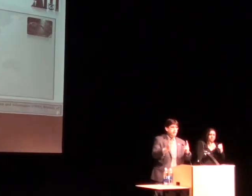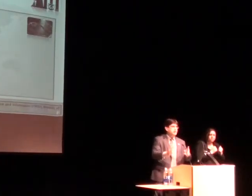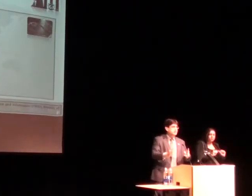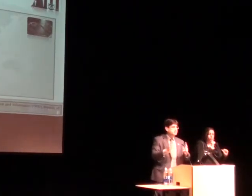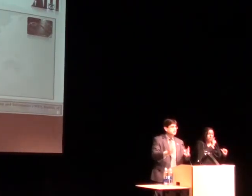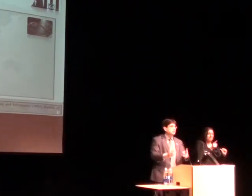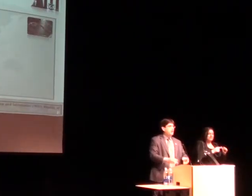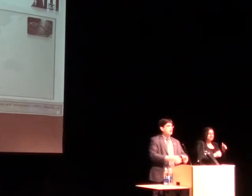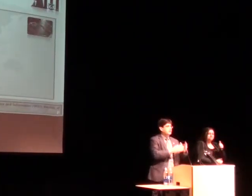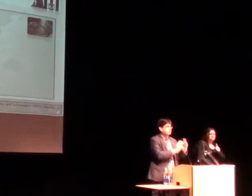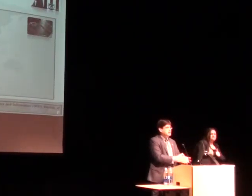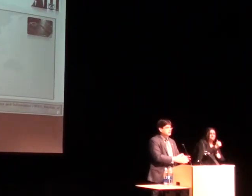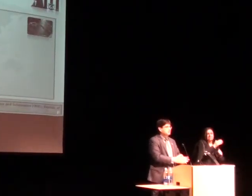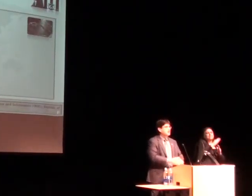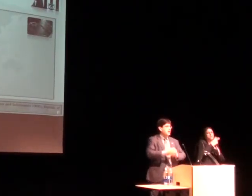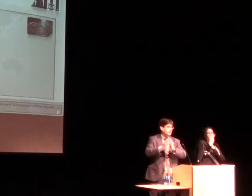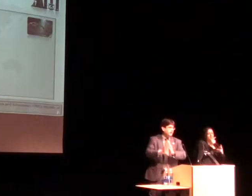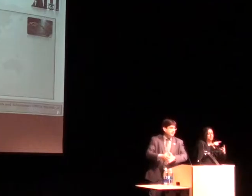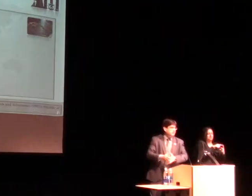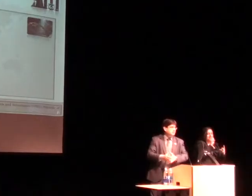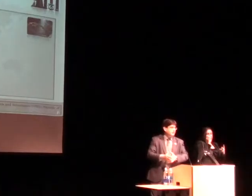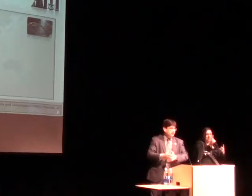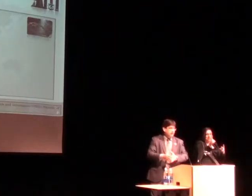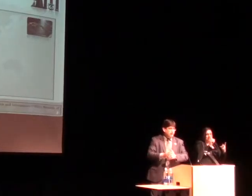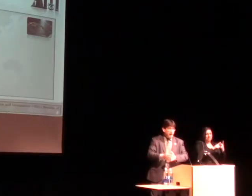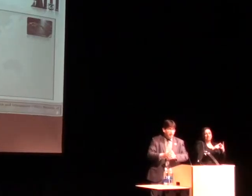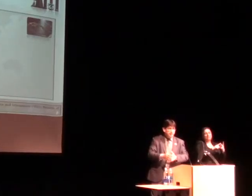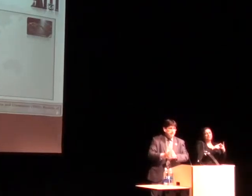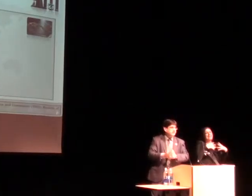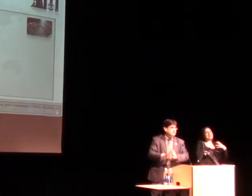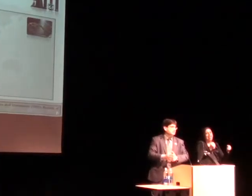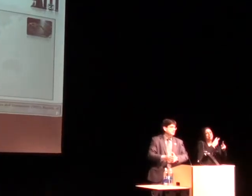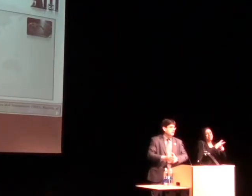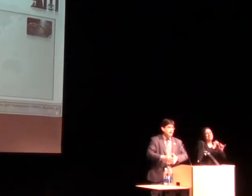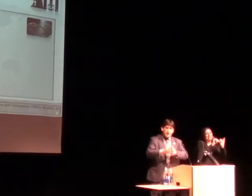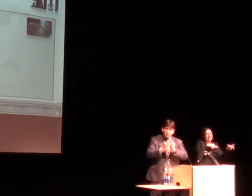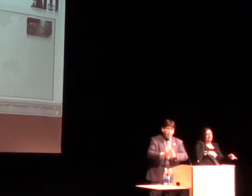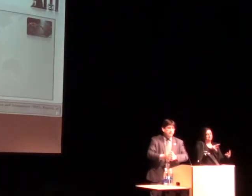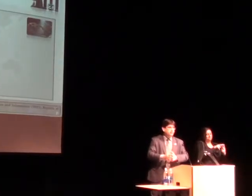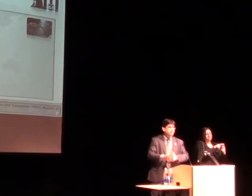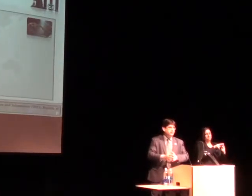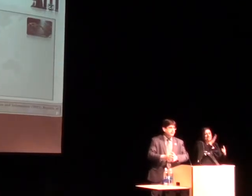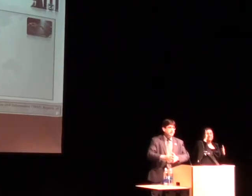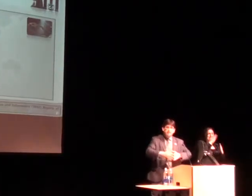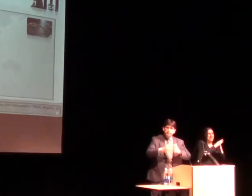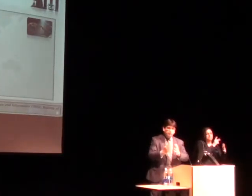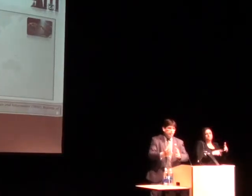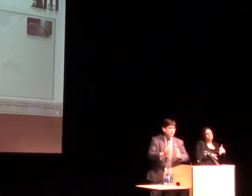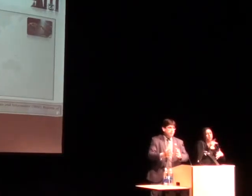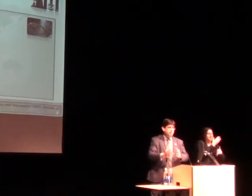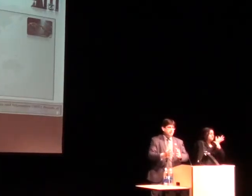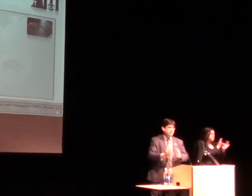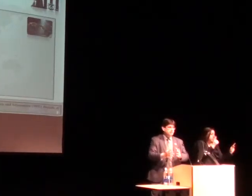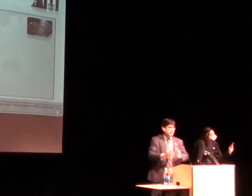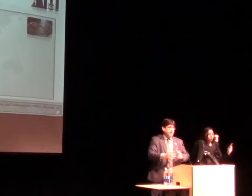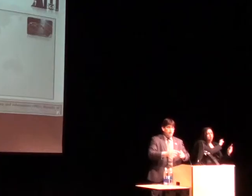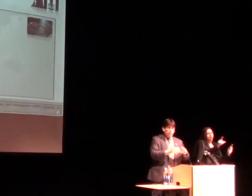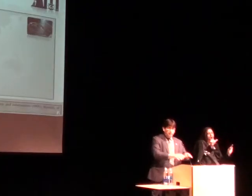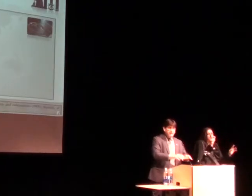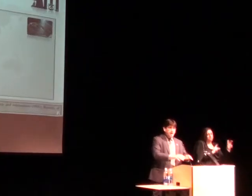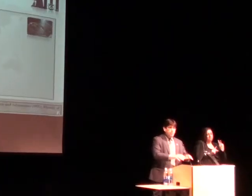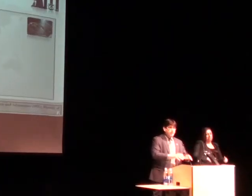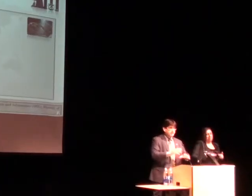Our two top priorities in Cuba are education and healthcare system are both for free for all the population.